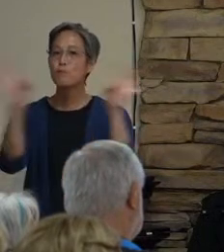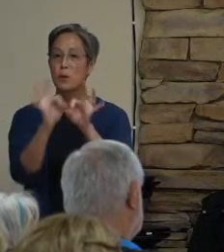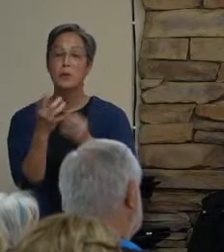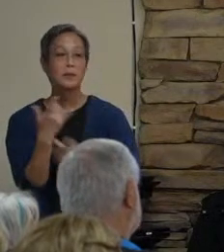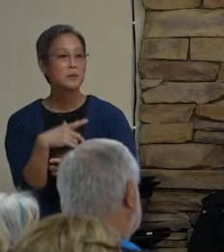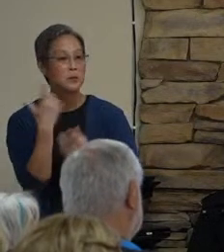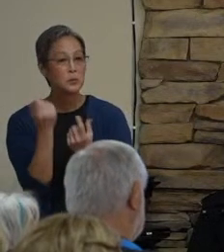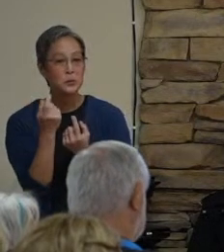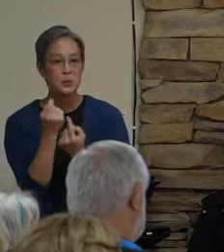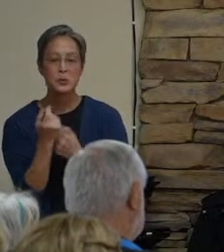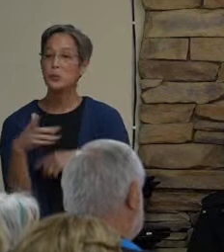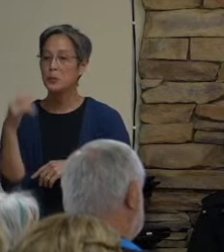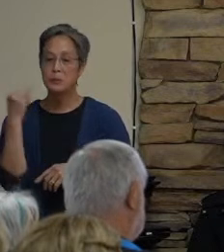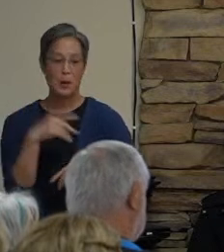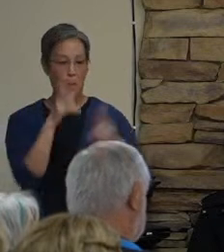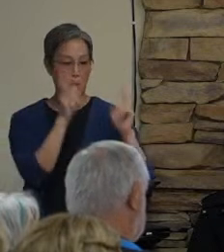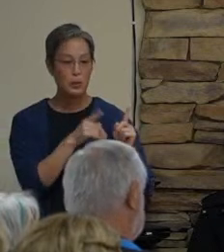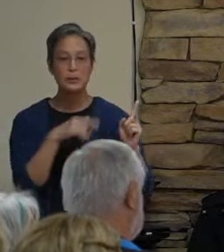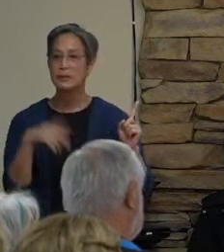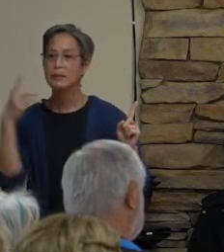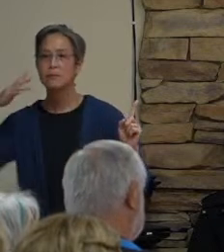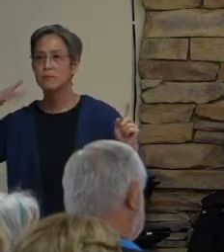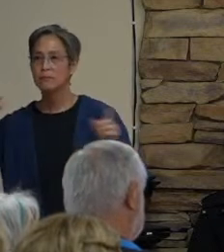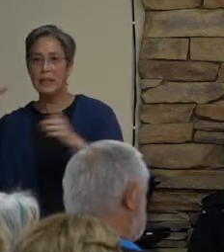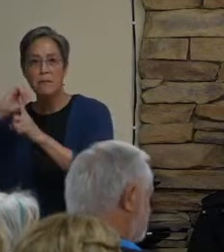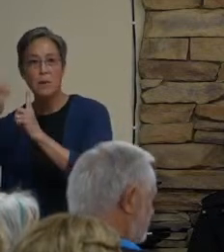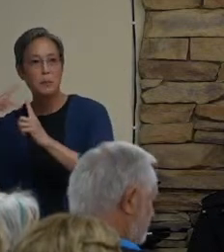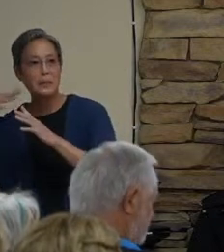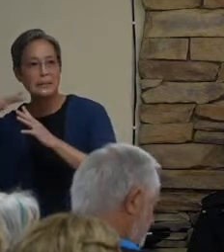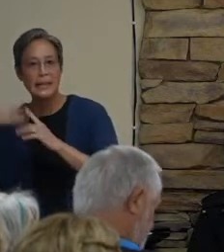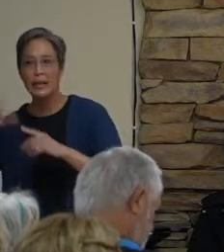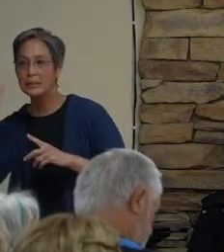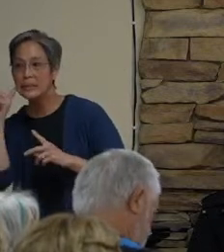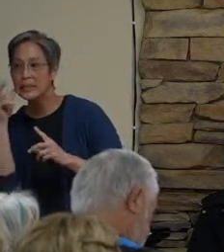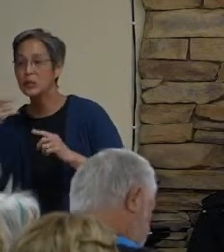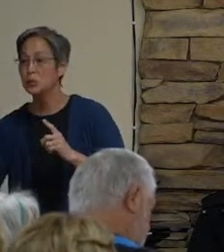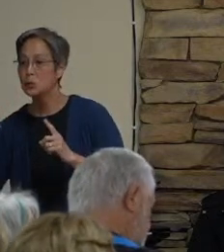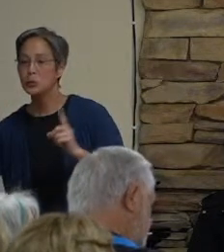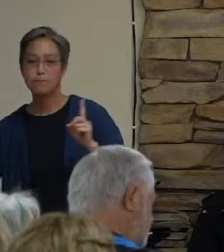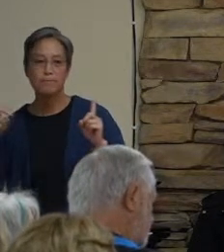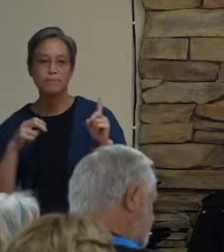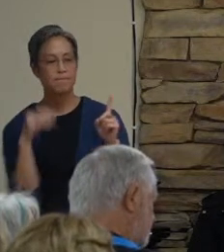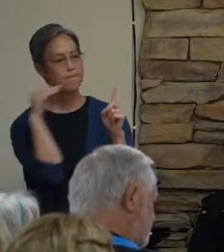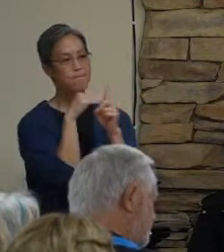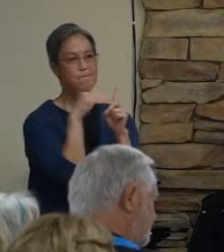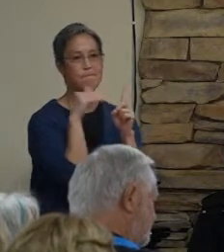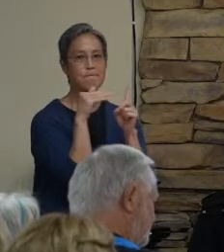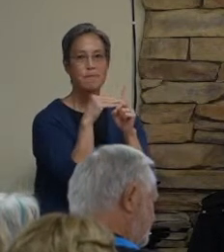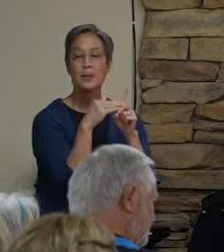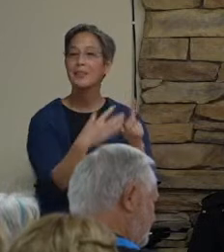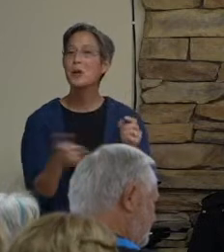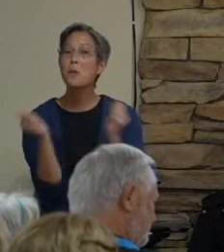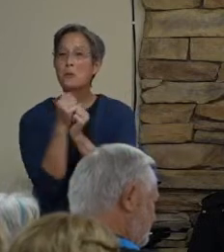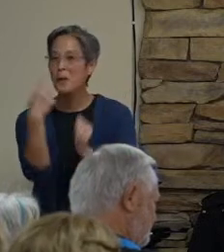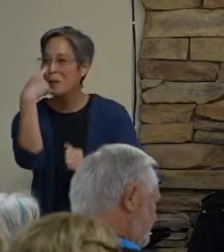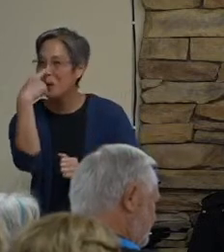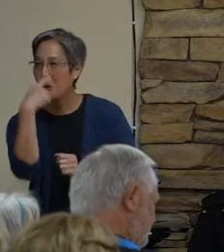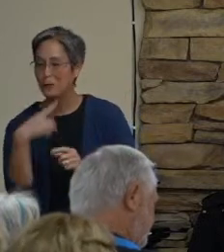are trained to alert their partner to sounds in the environment by very persistently nudging them with their